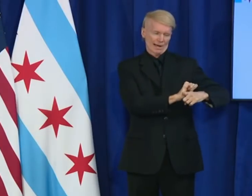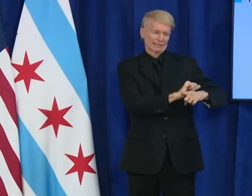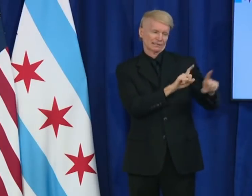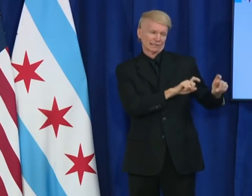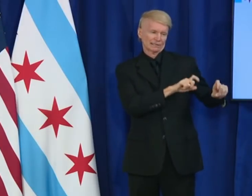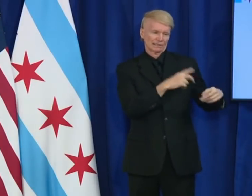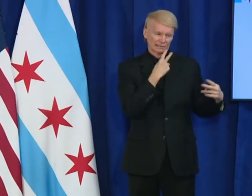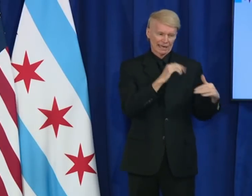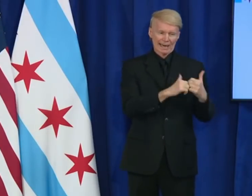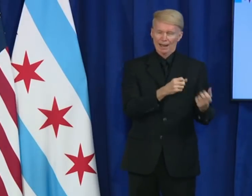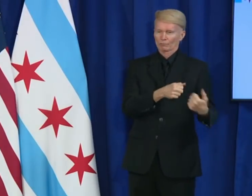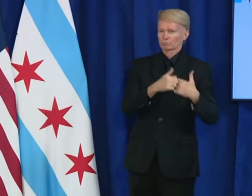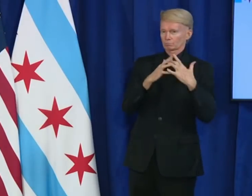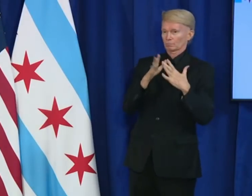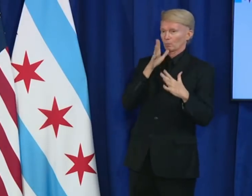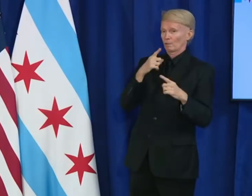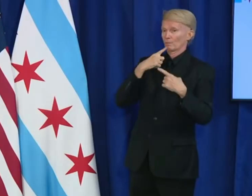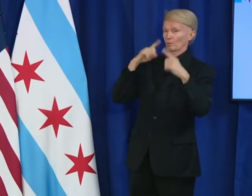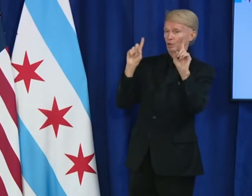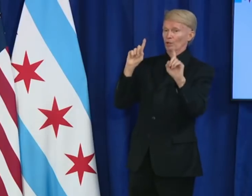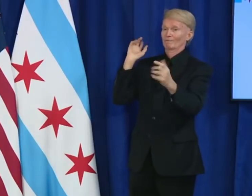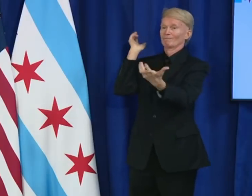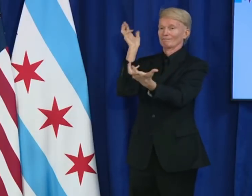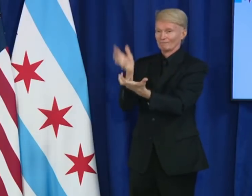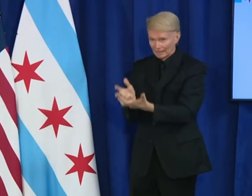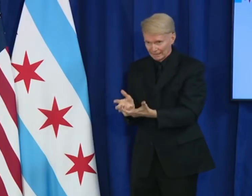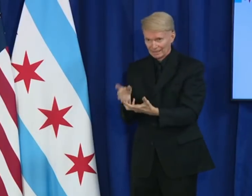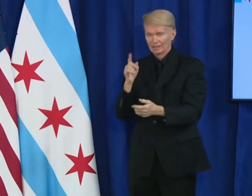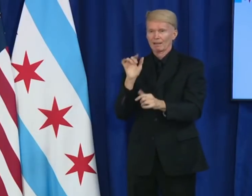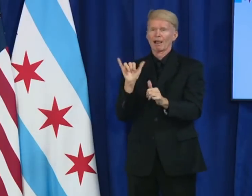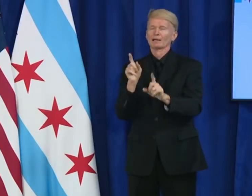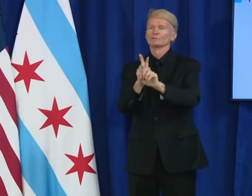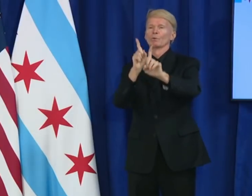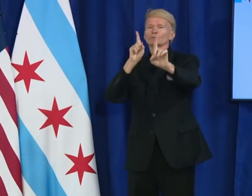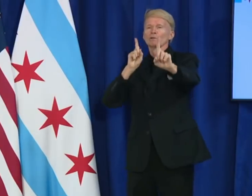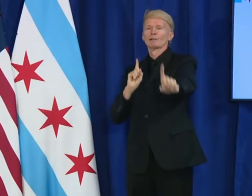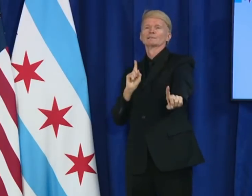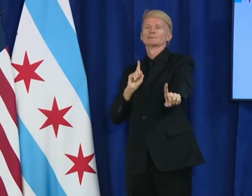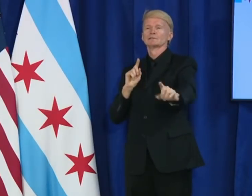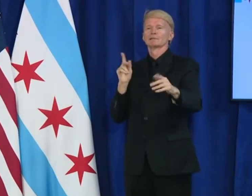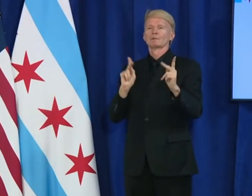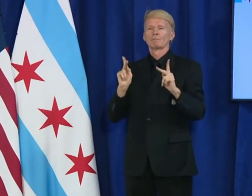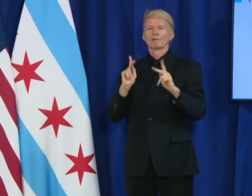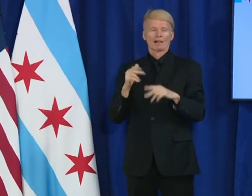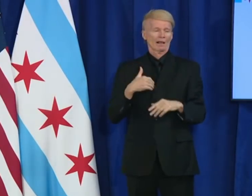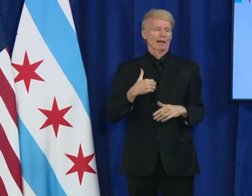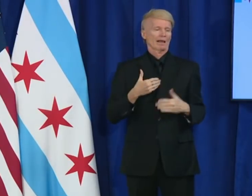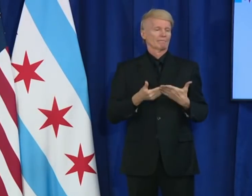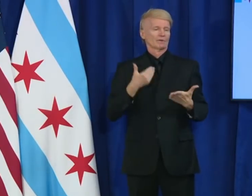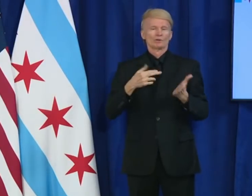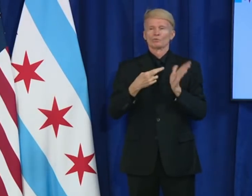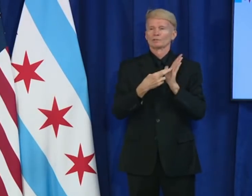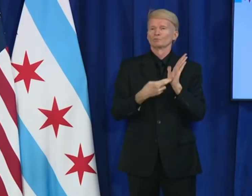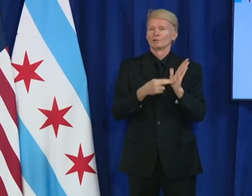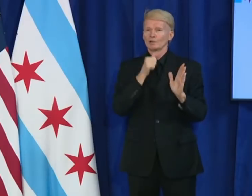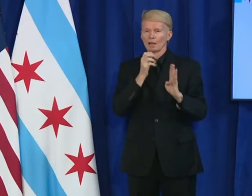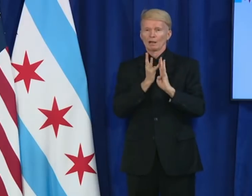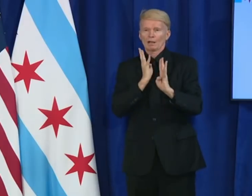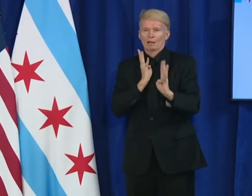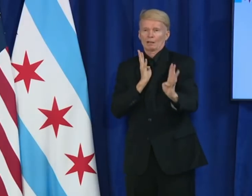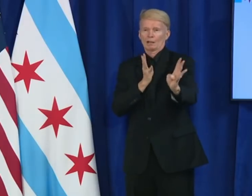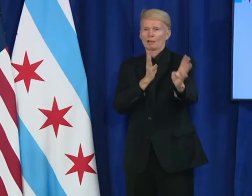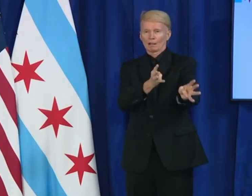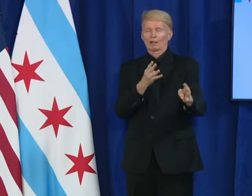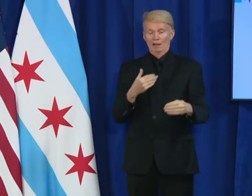institute a lot of new practices in our clinics to allow for social distancing, allow for pre-registration and expanded hours,